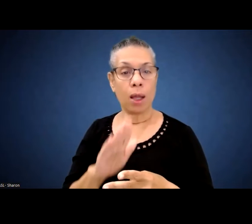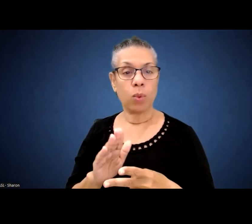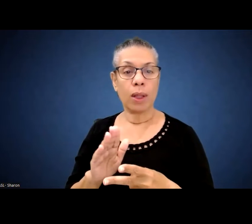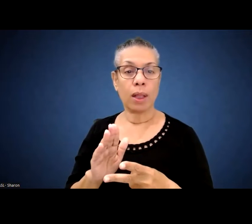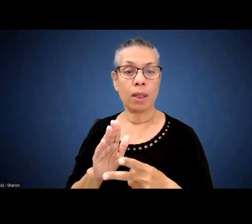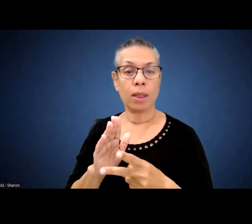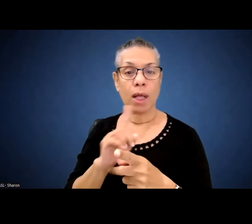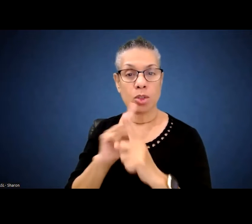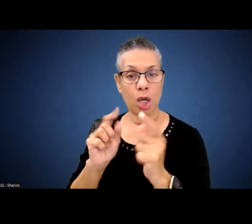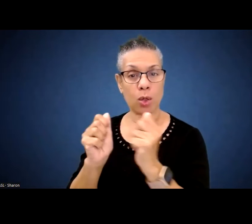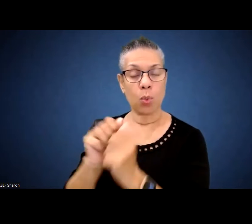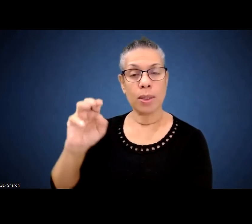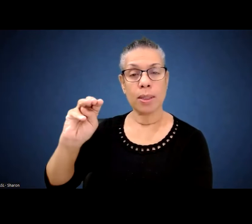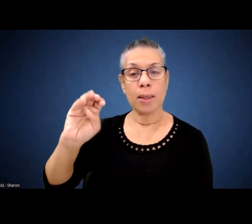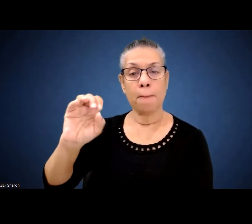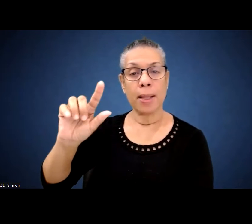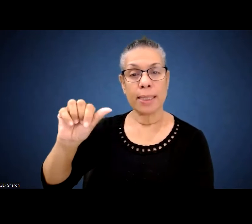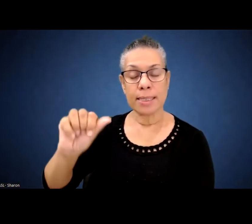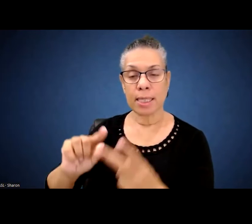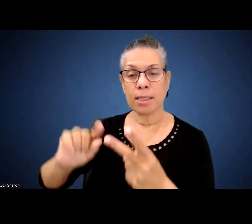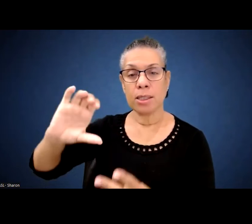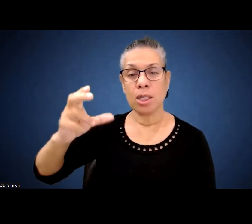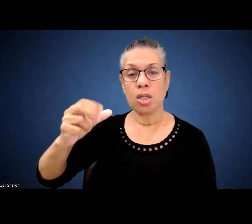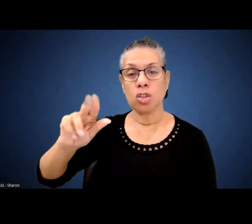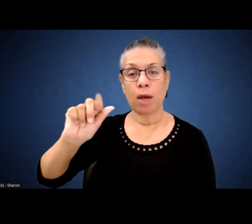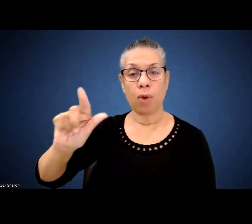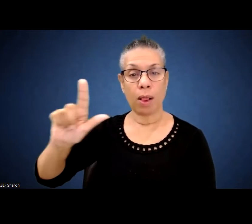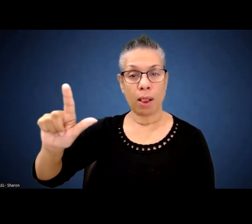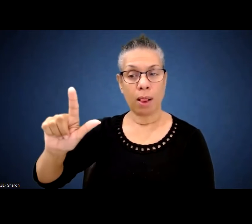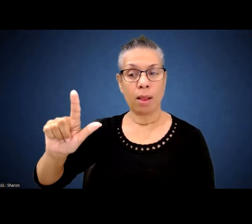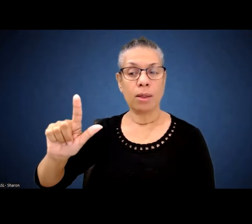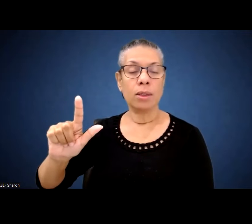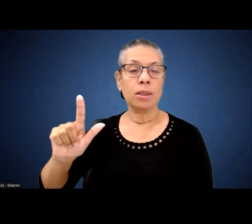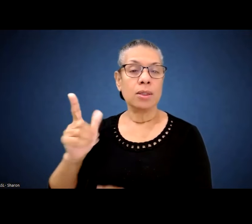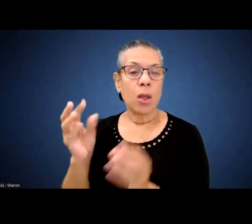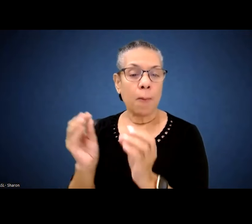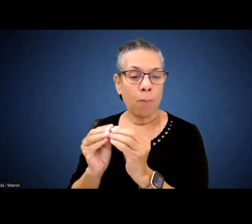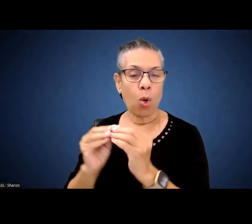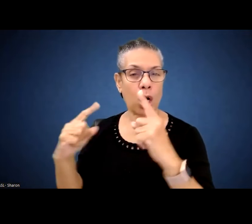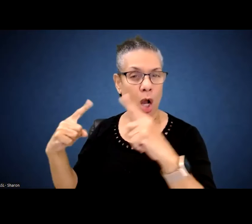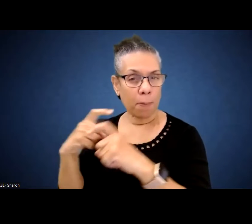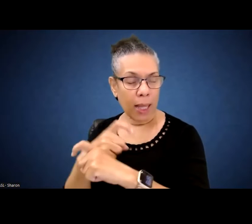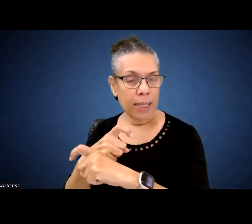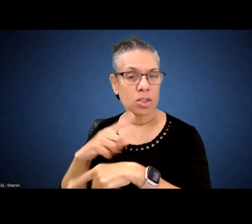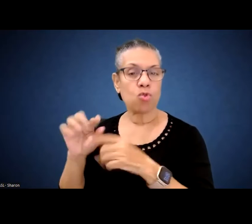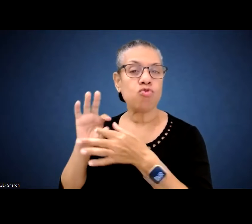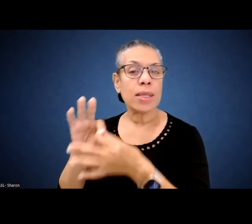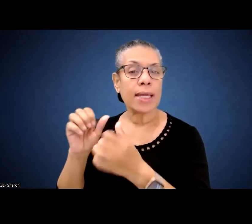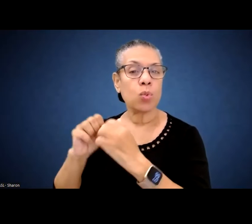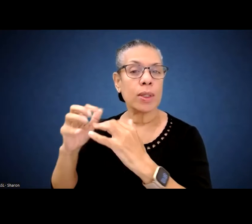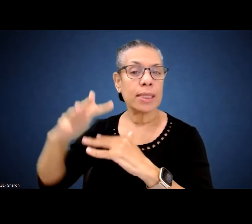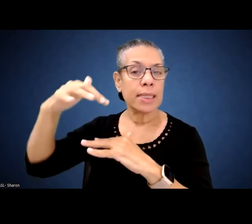with Melissa and Cheryl about putting together some of the more complexities around the Indigenous